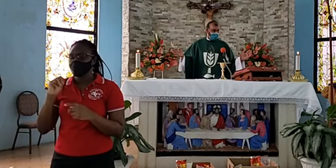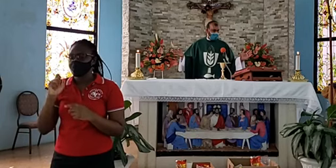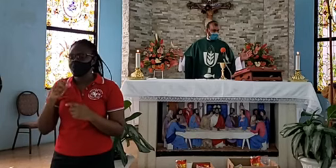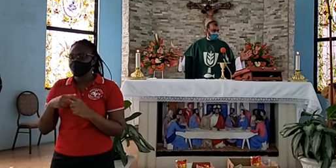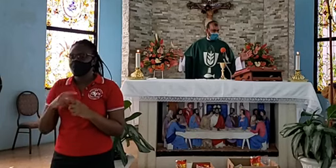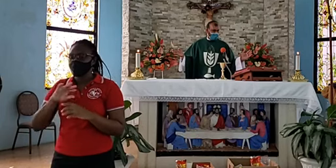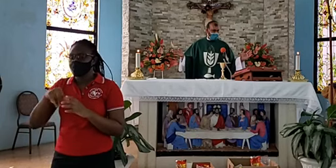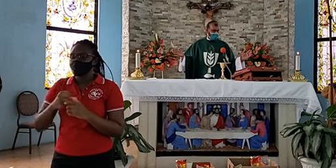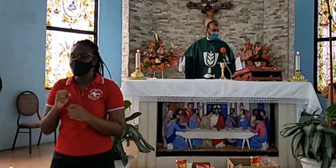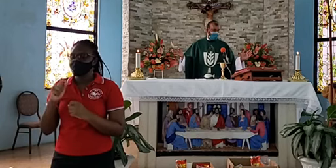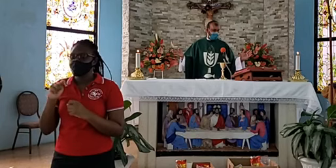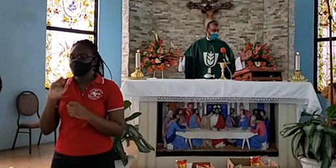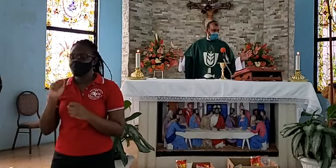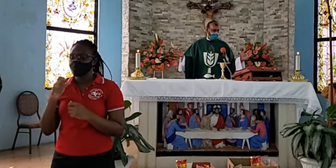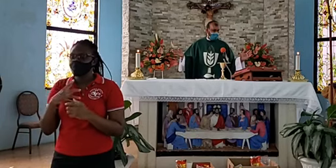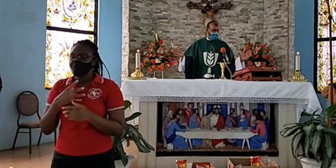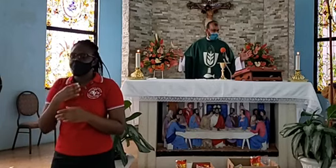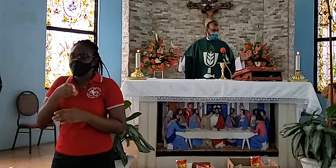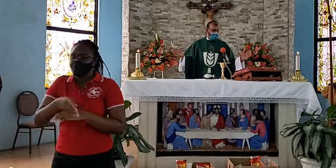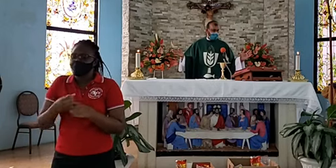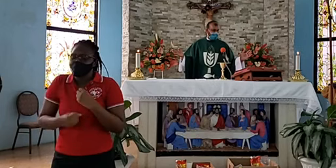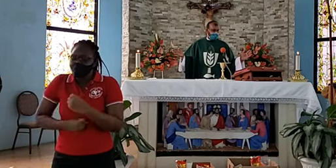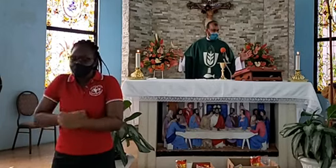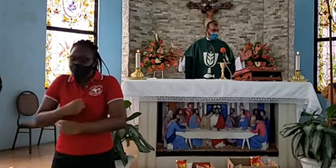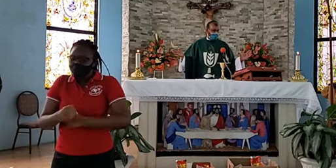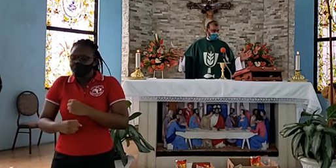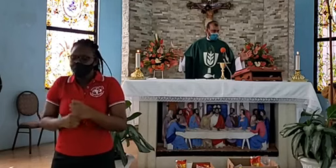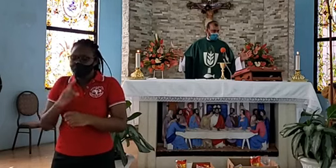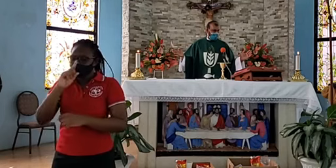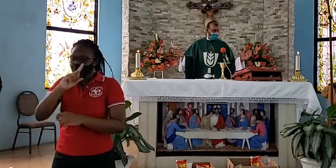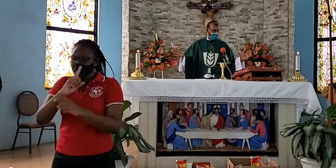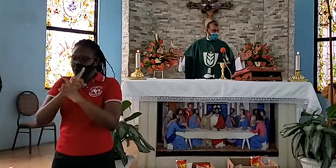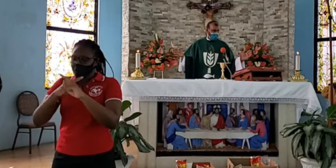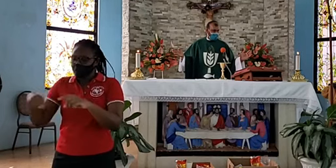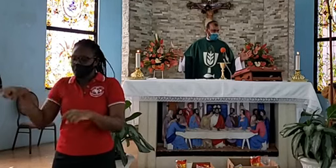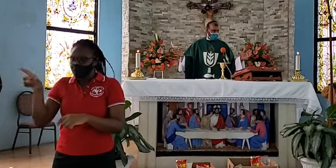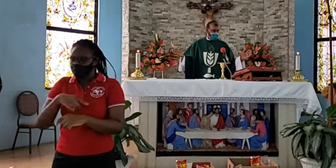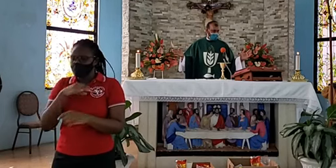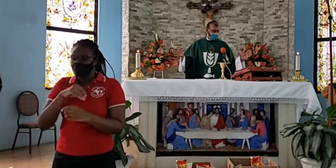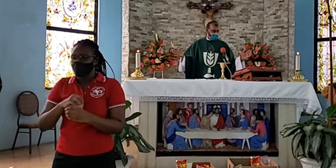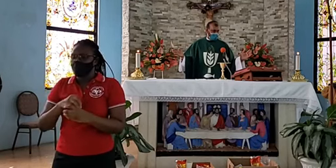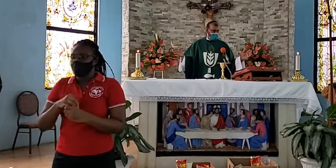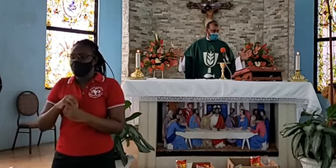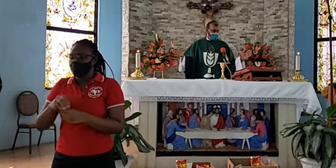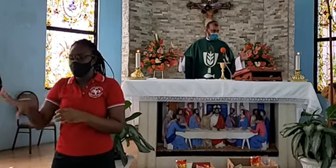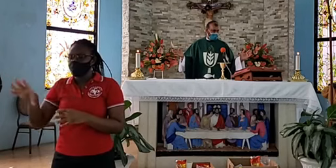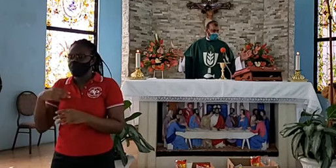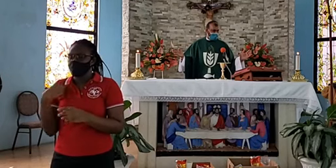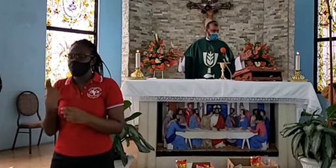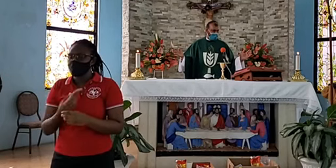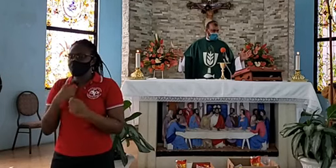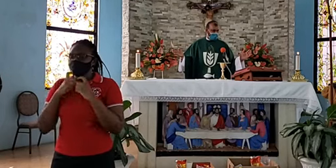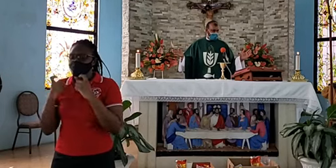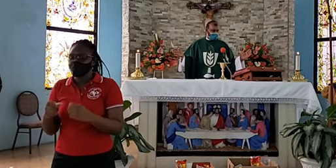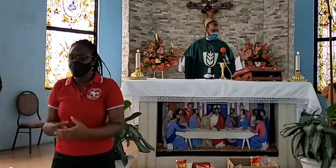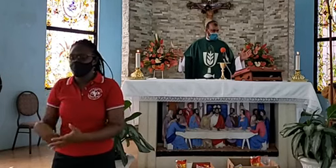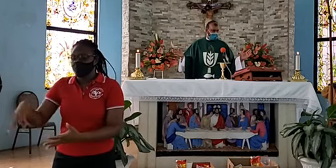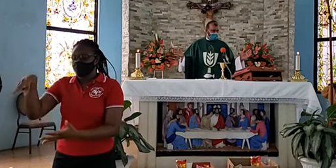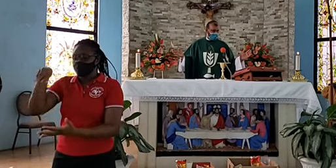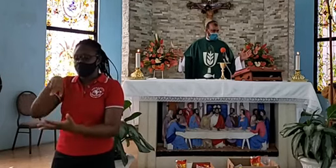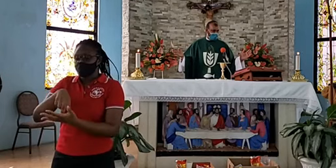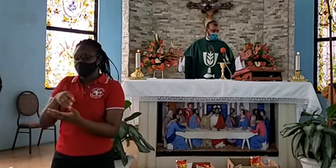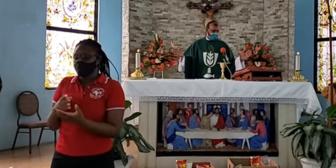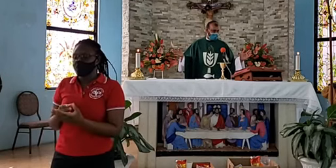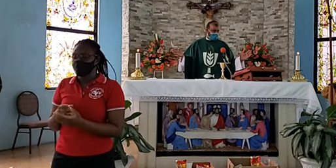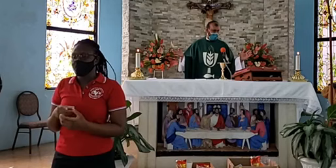state, and by his suffering, cancel out our sins. By his rising from the dead, he has opened